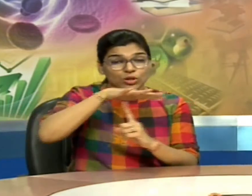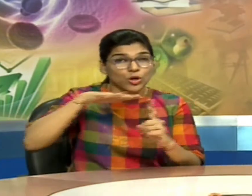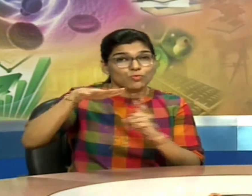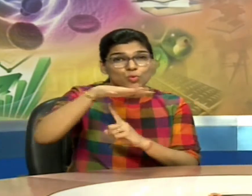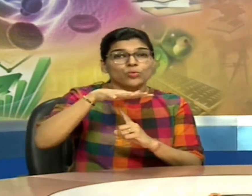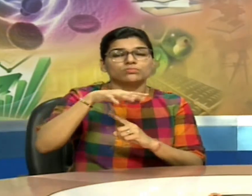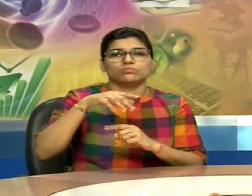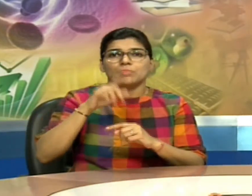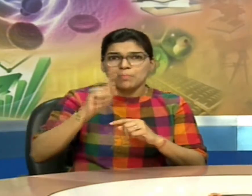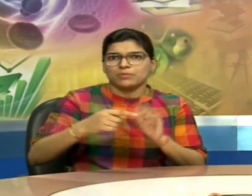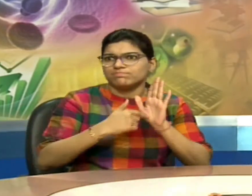And in the